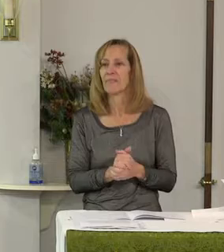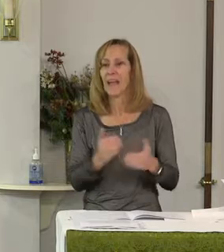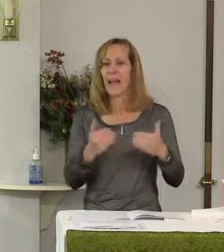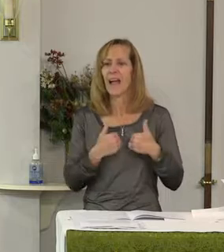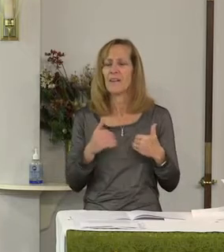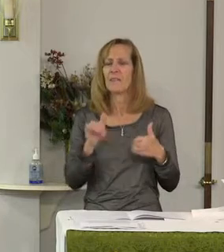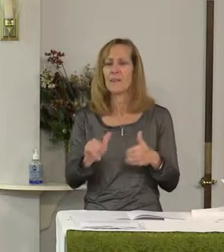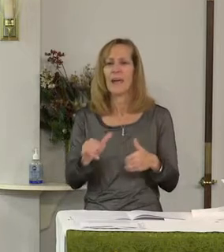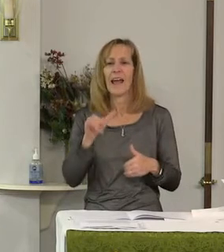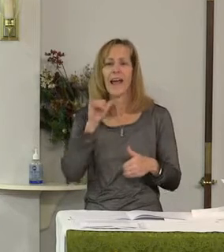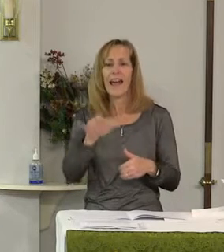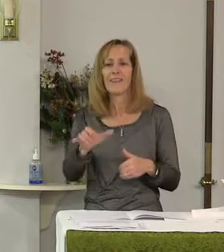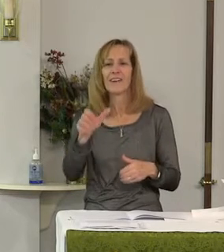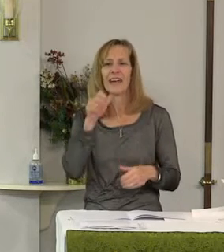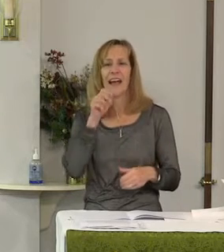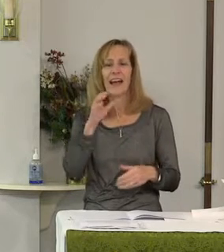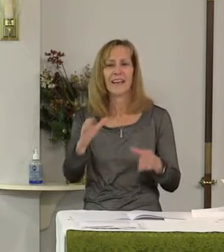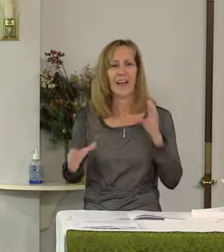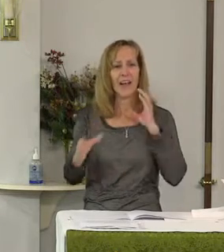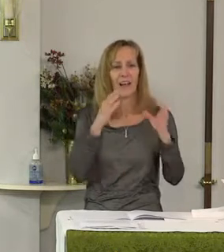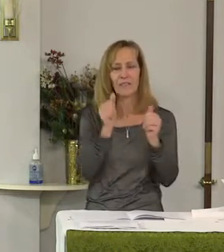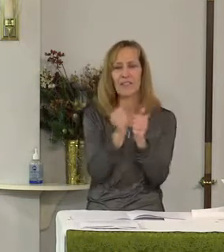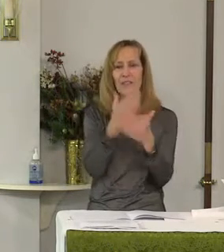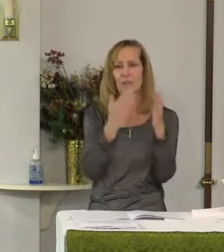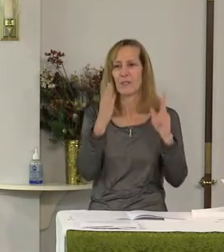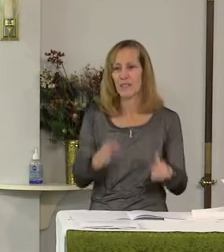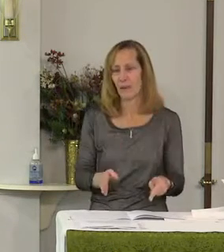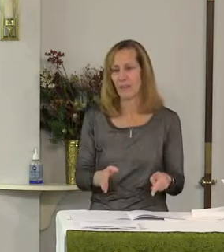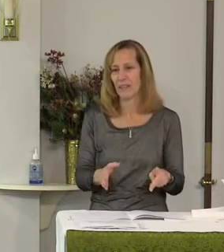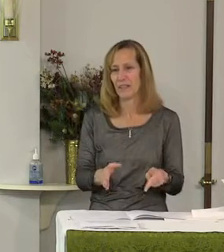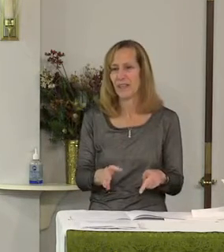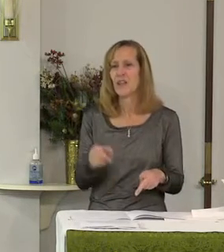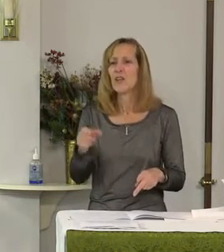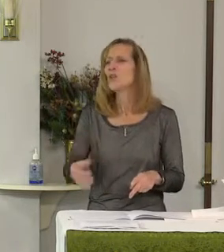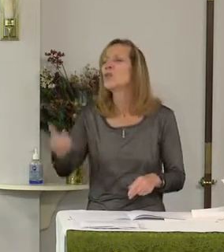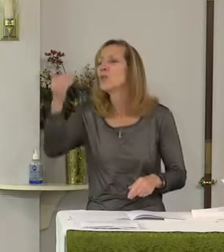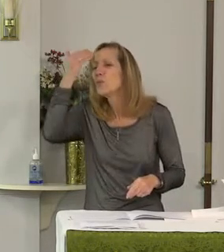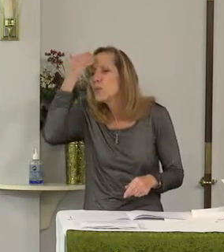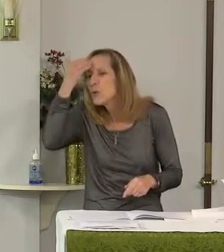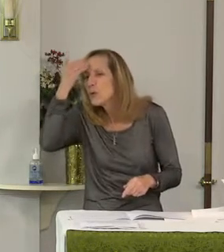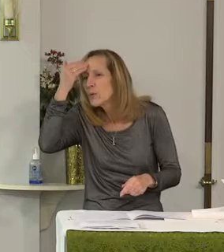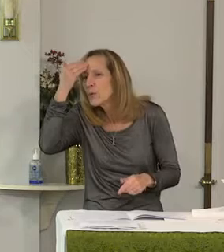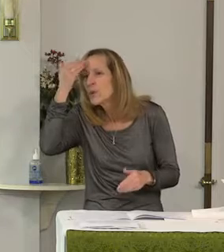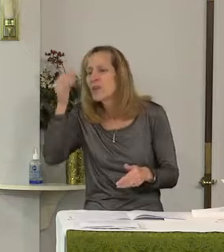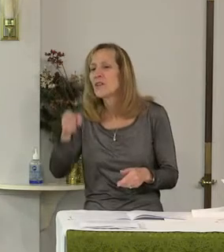Have you ever had a conversation with someone and